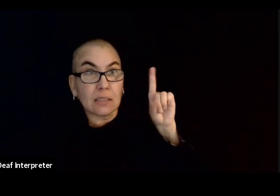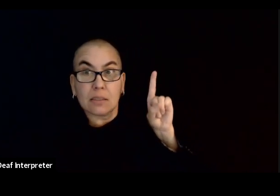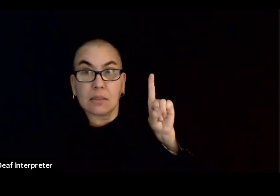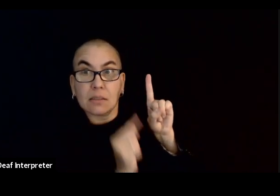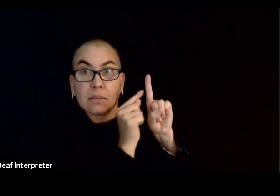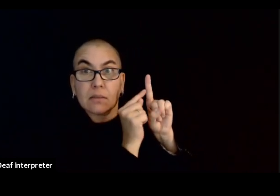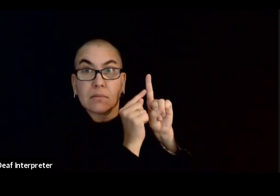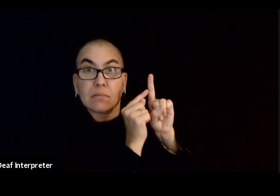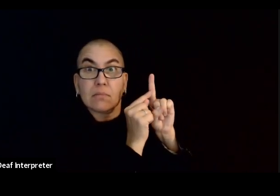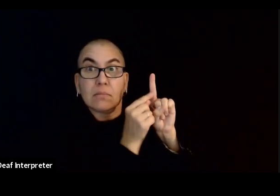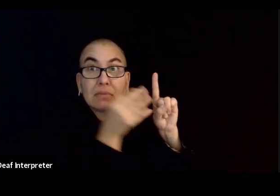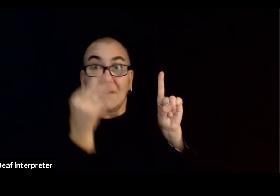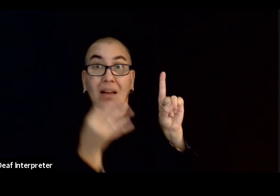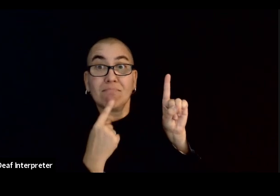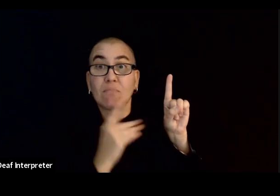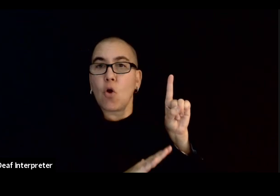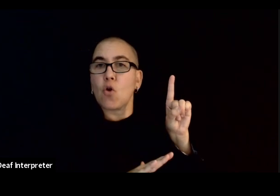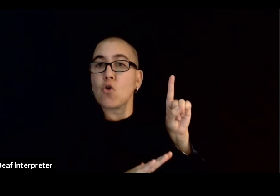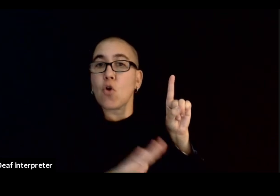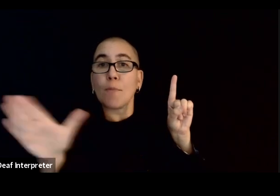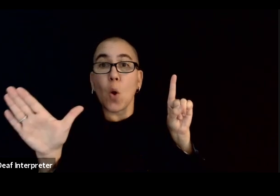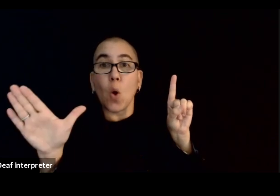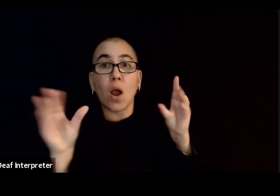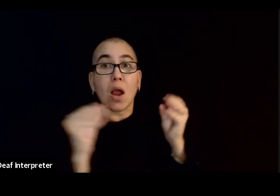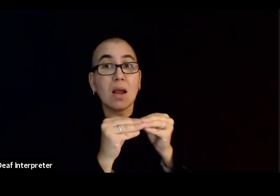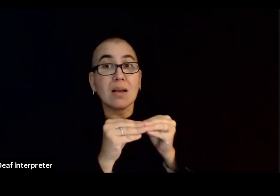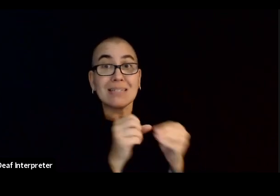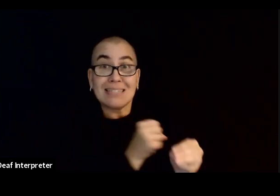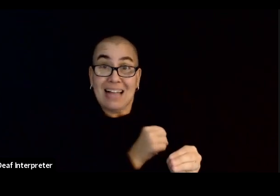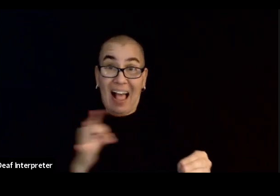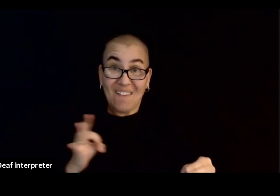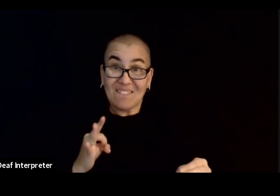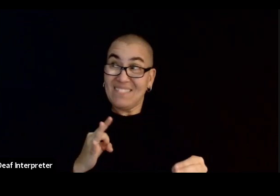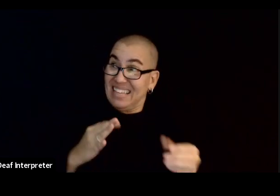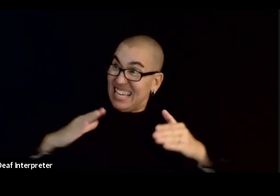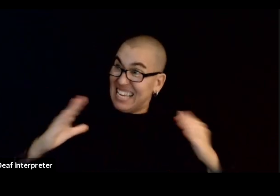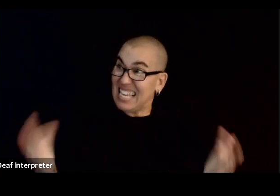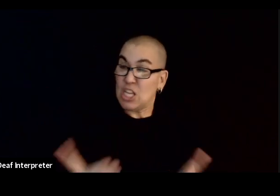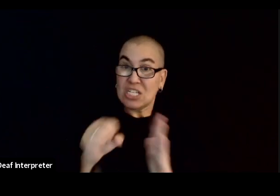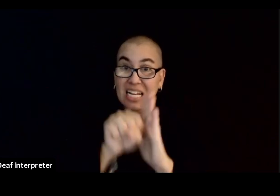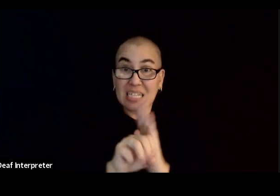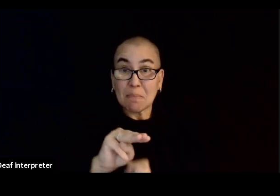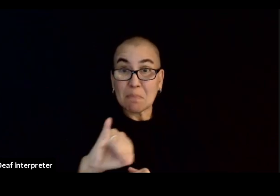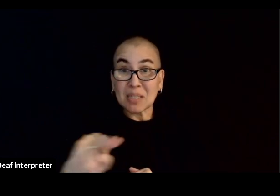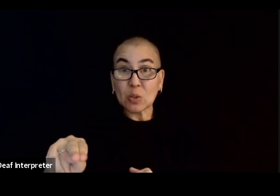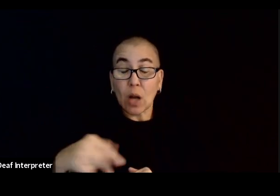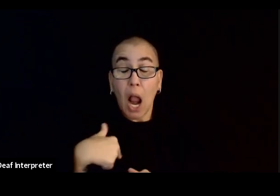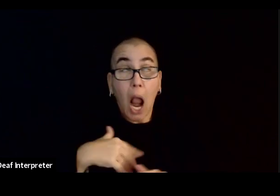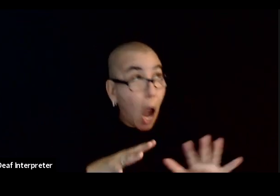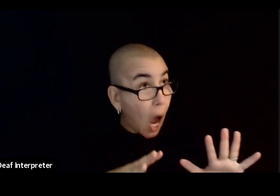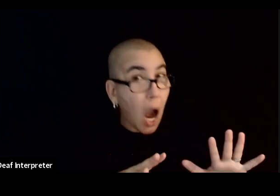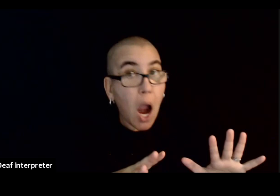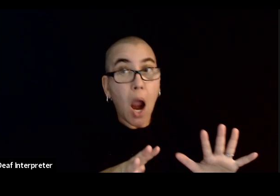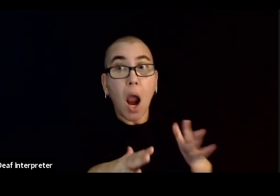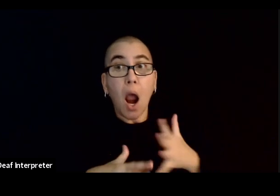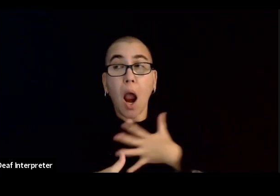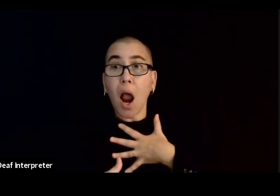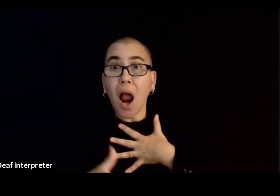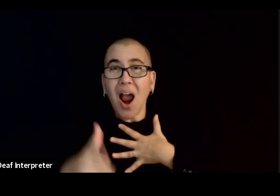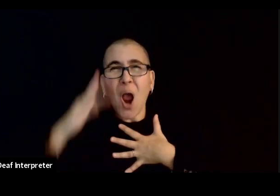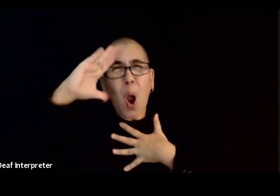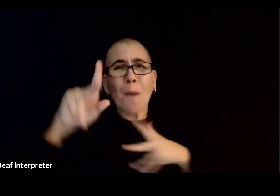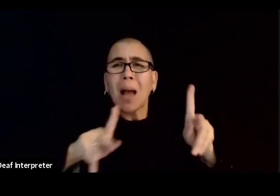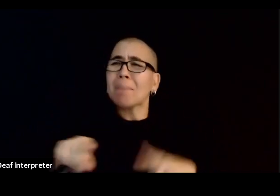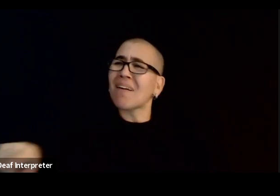We know that people are frustrated, and we also know that some people don't agree with the policies that we have set